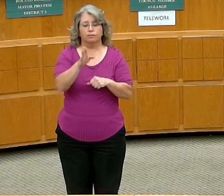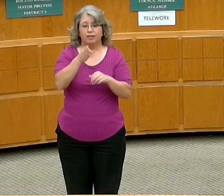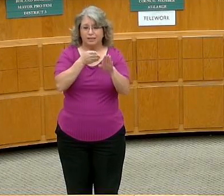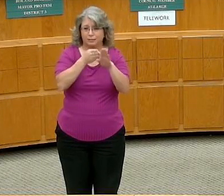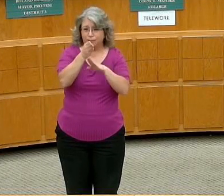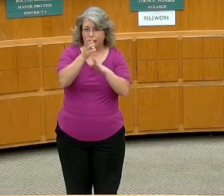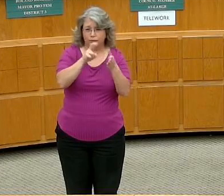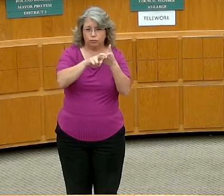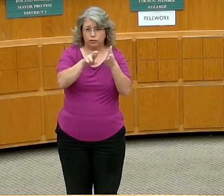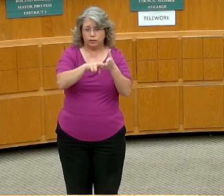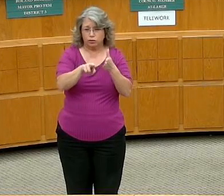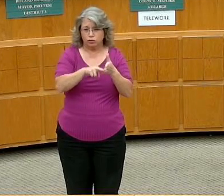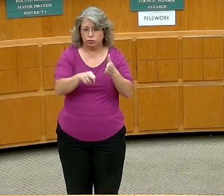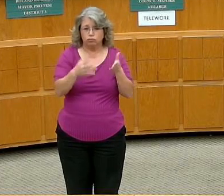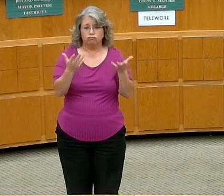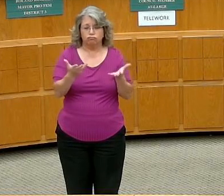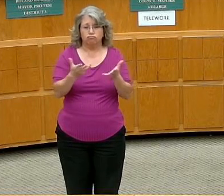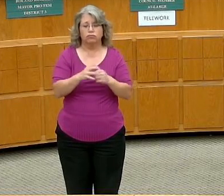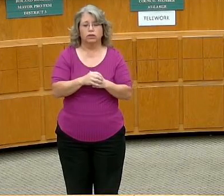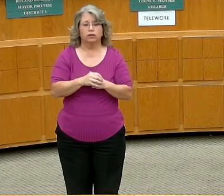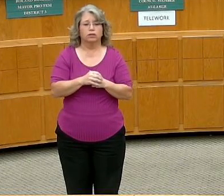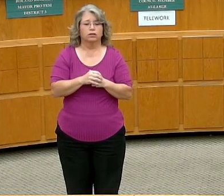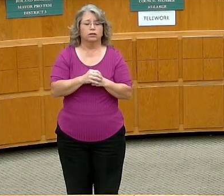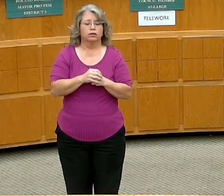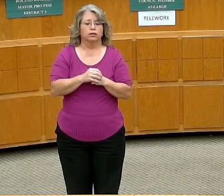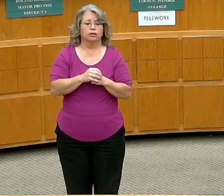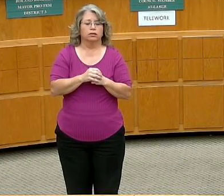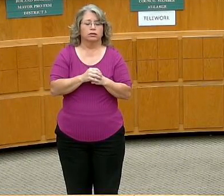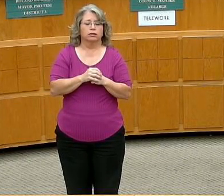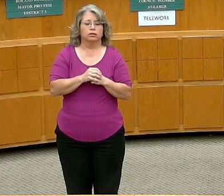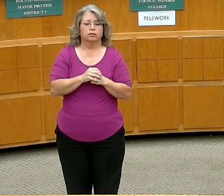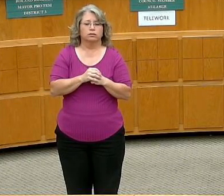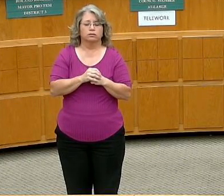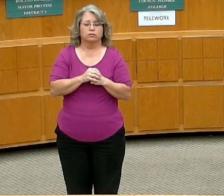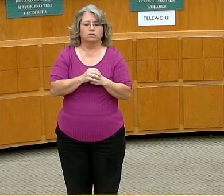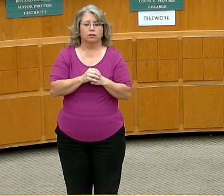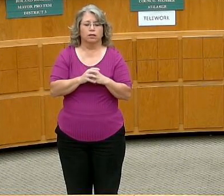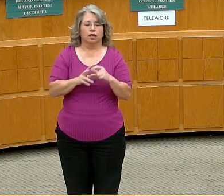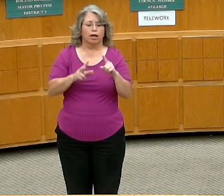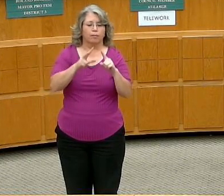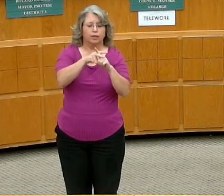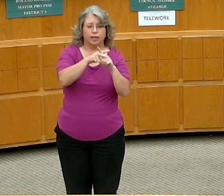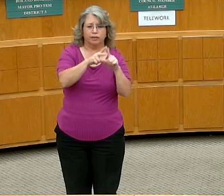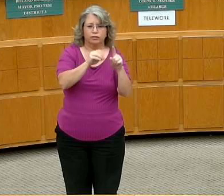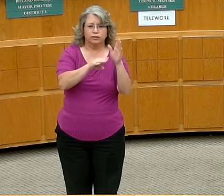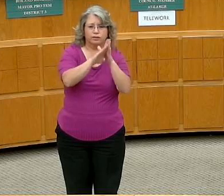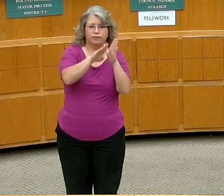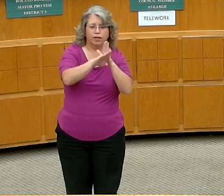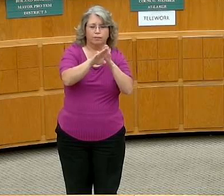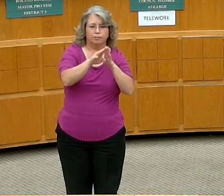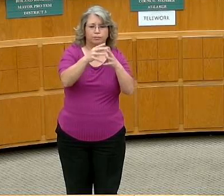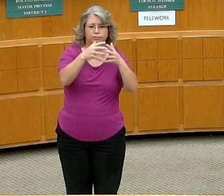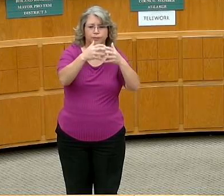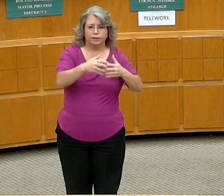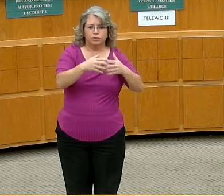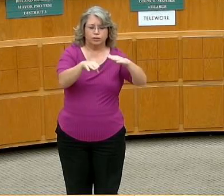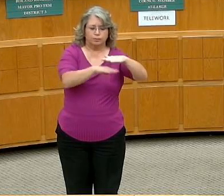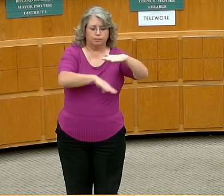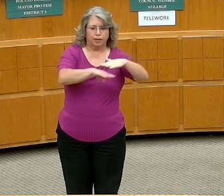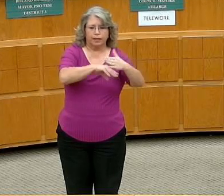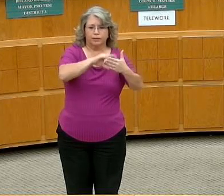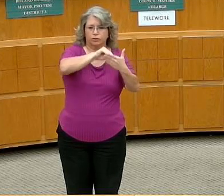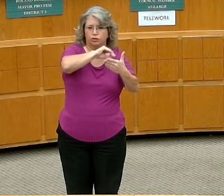research interest is the application and development of machine learning-based techniques.